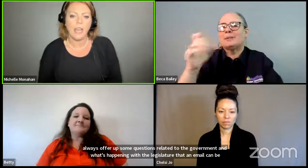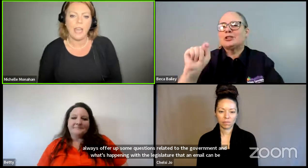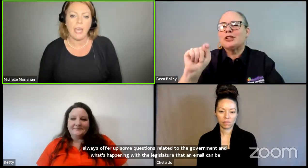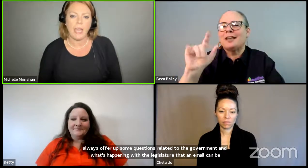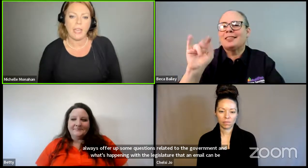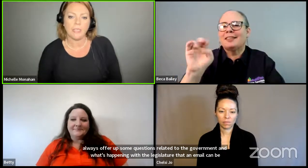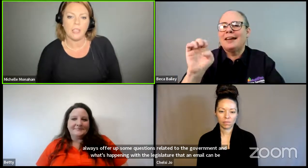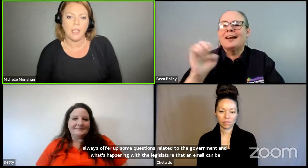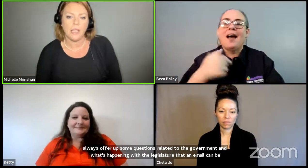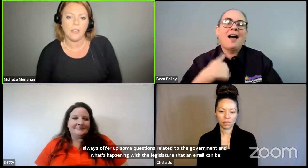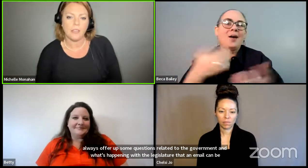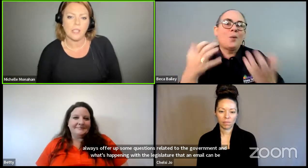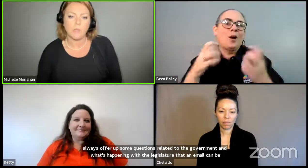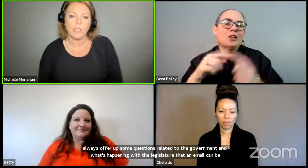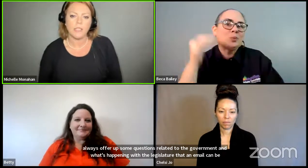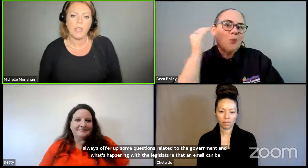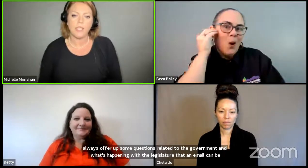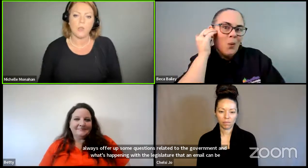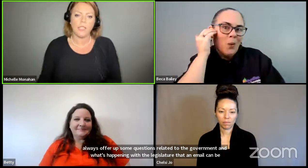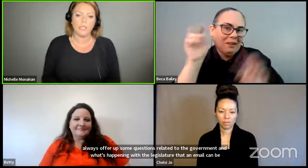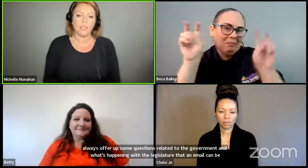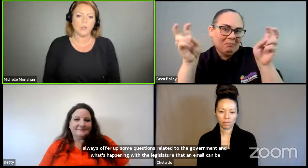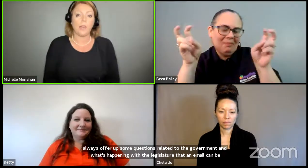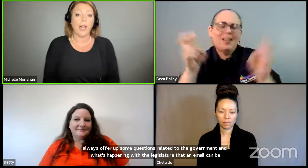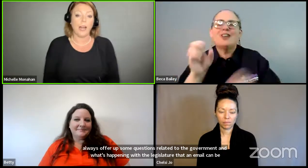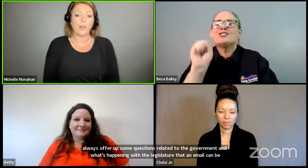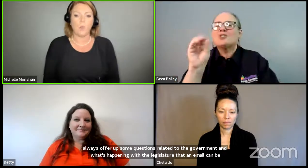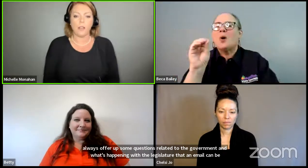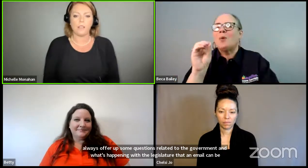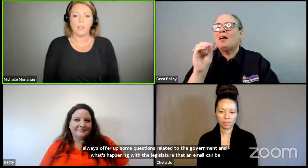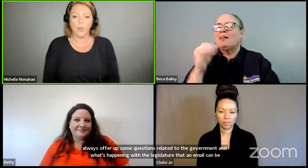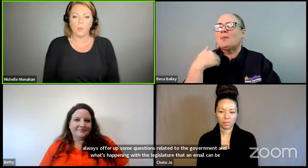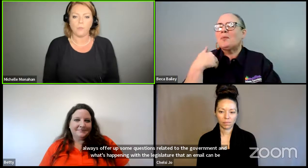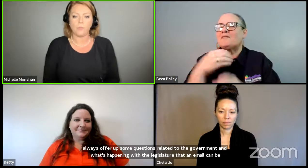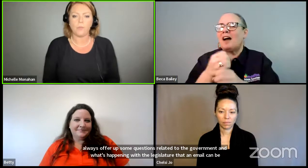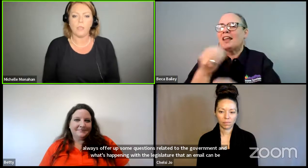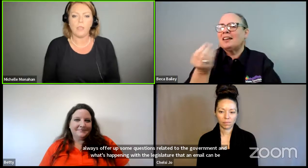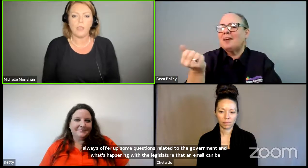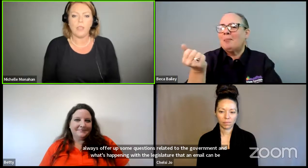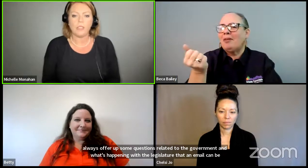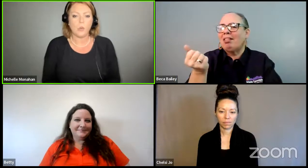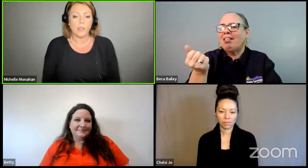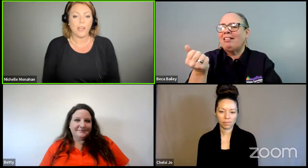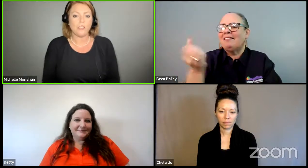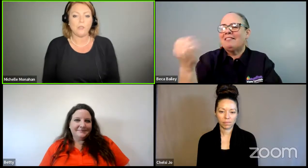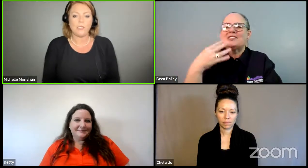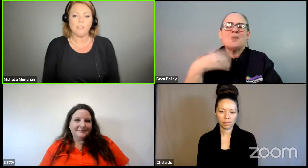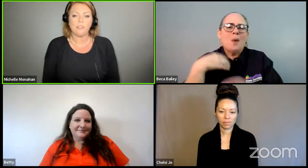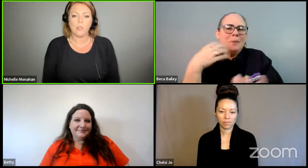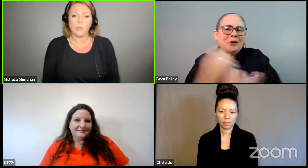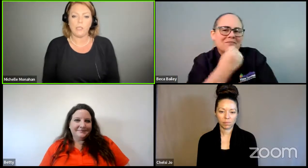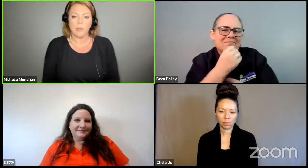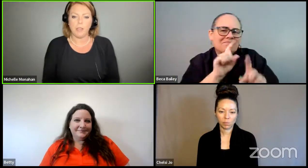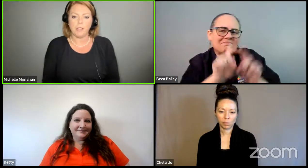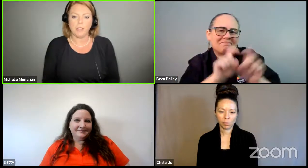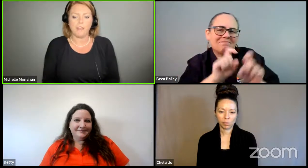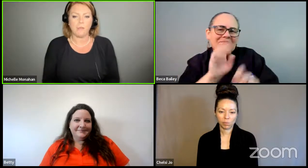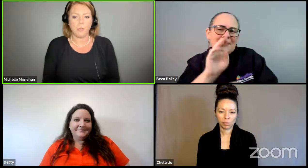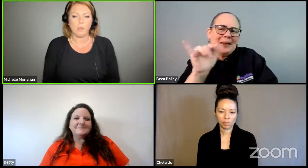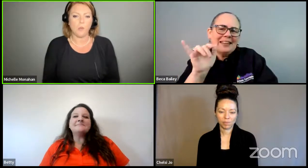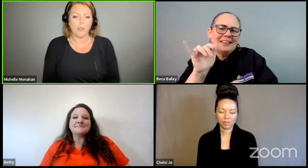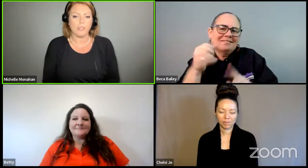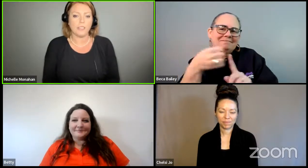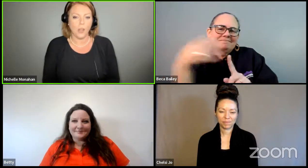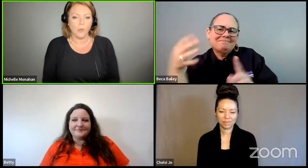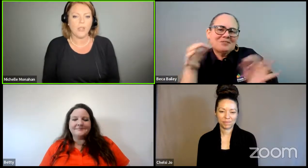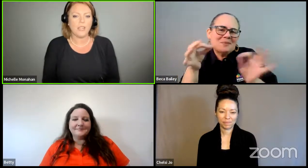info@acdhh.az.gov. And in the subject line, you can include, I want to know. So we actually received a few emails of